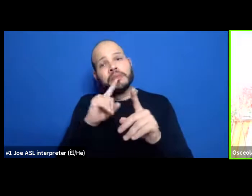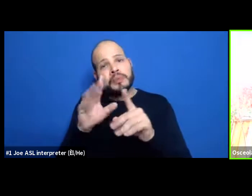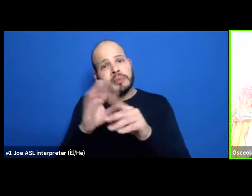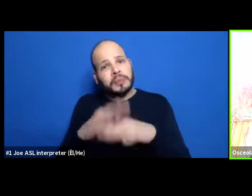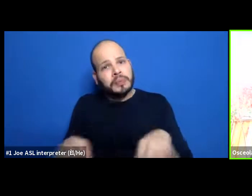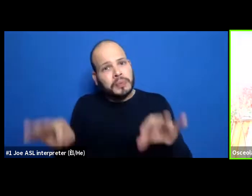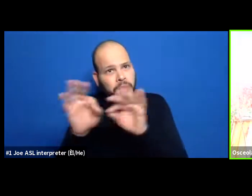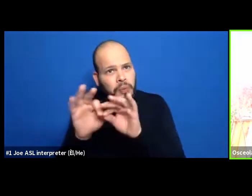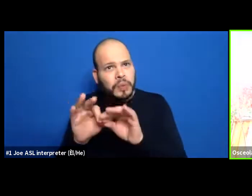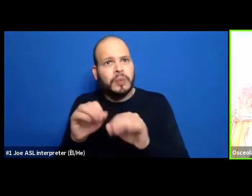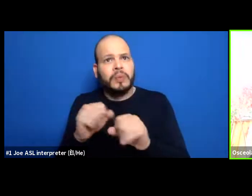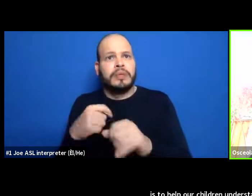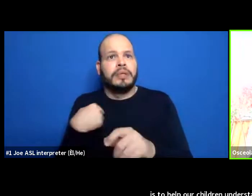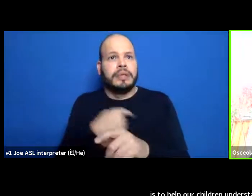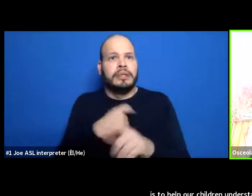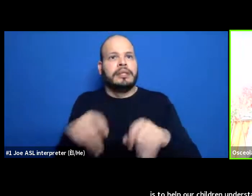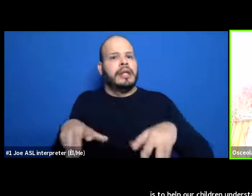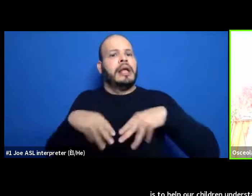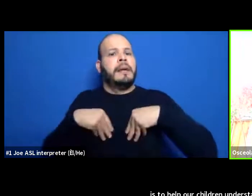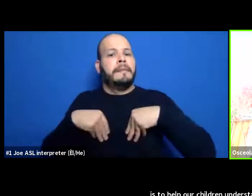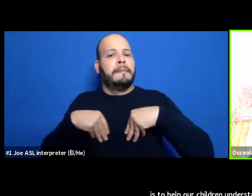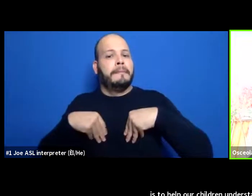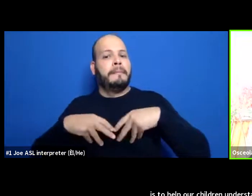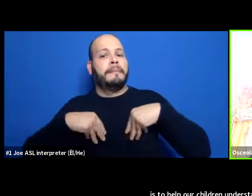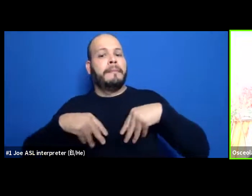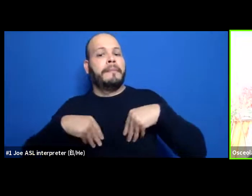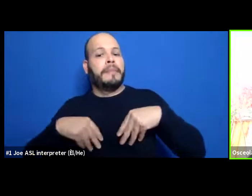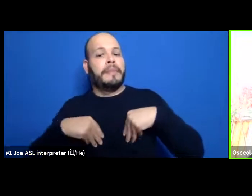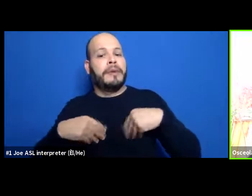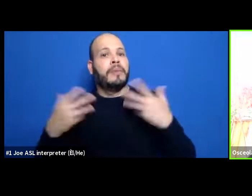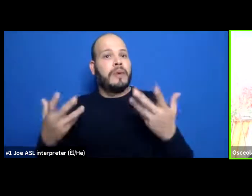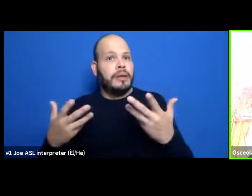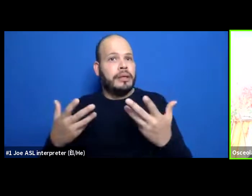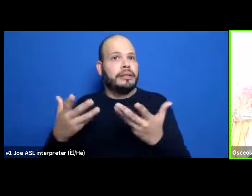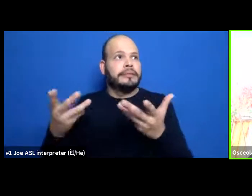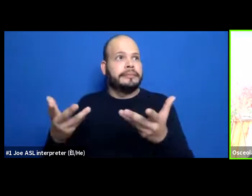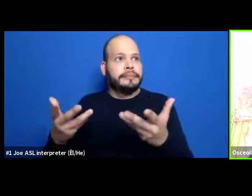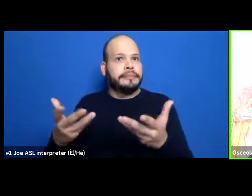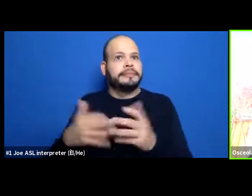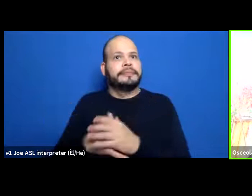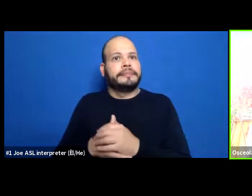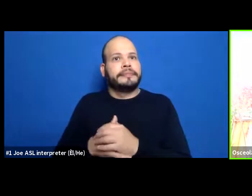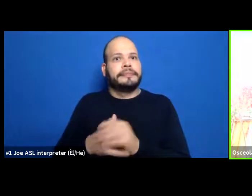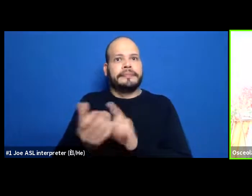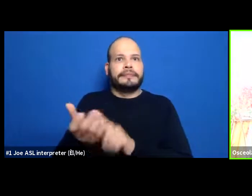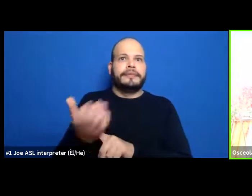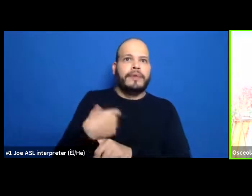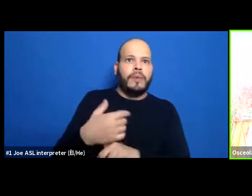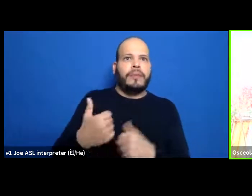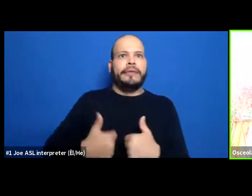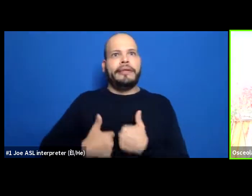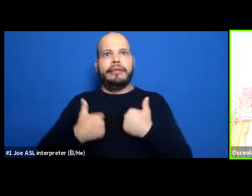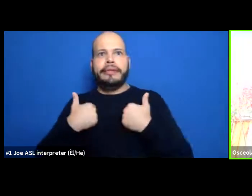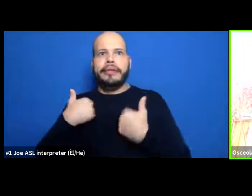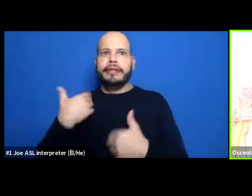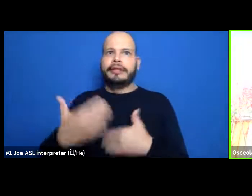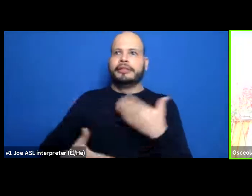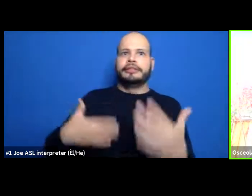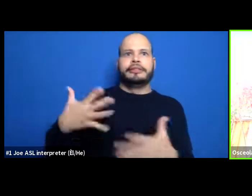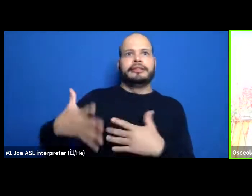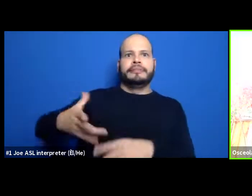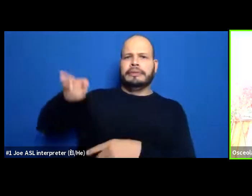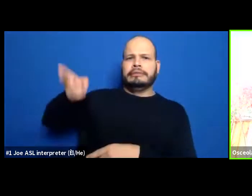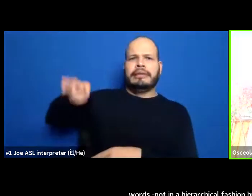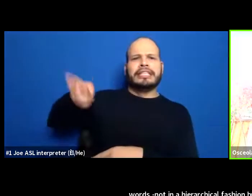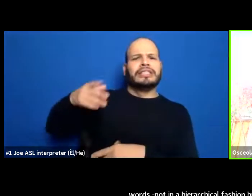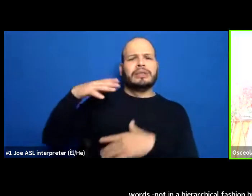that our people are forced to live under, these histories that continue to reinvent themselves. But what's also